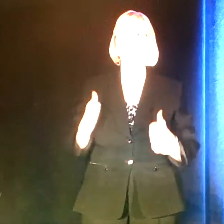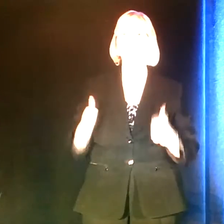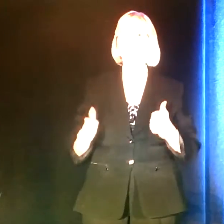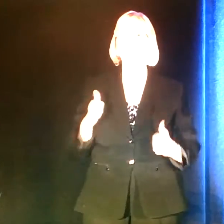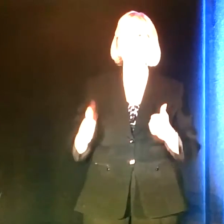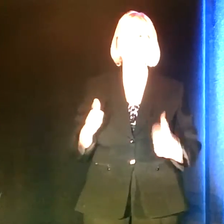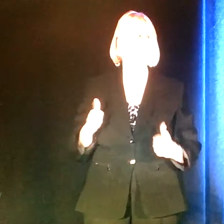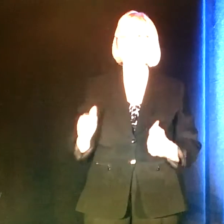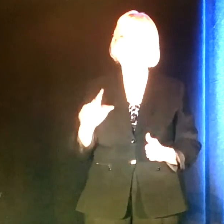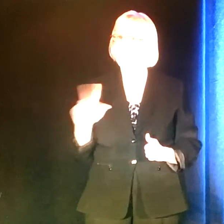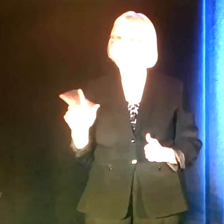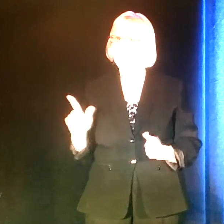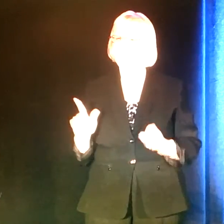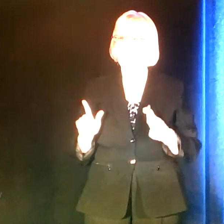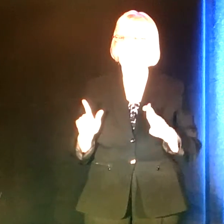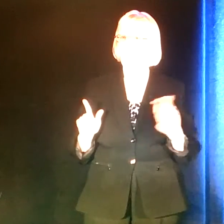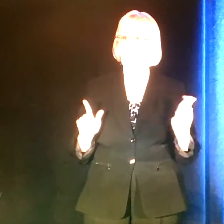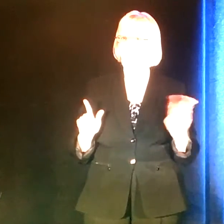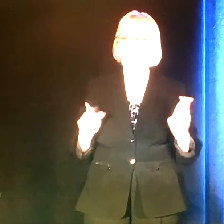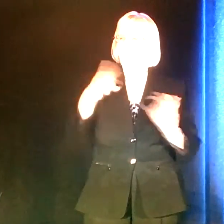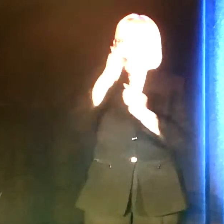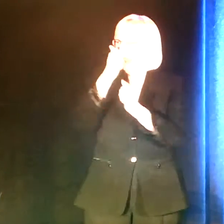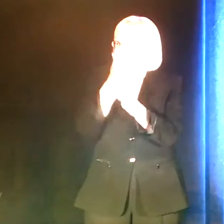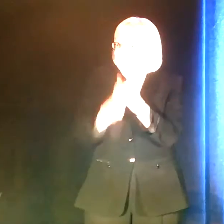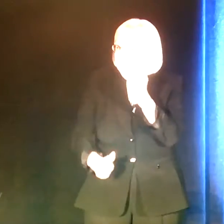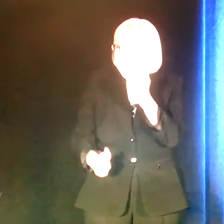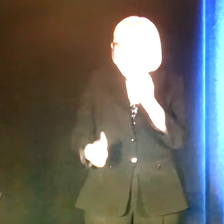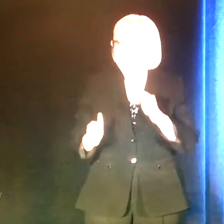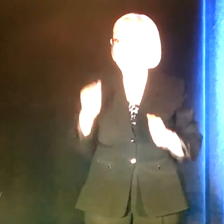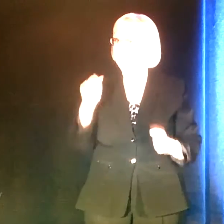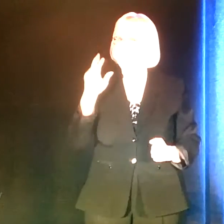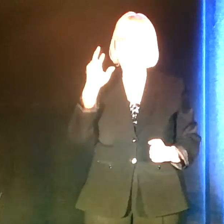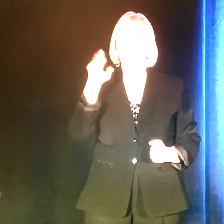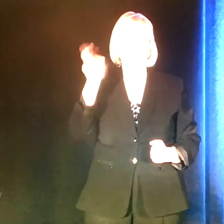is they themselves have to tell which hand they're going to use to pitch for